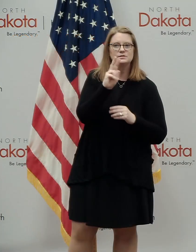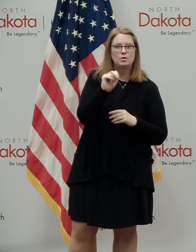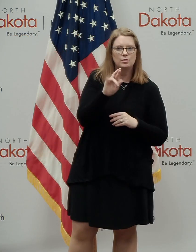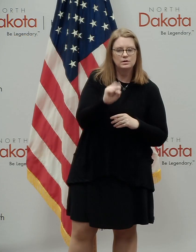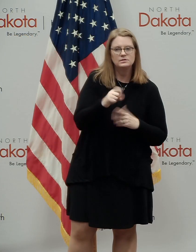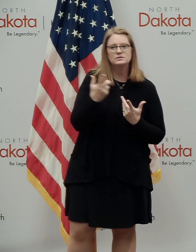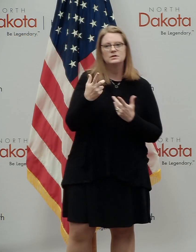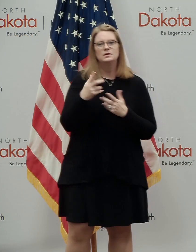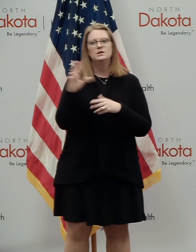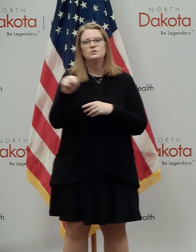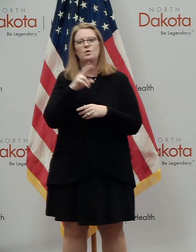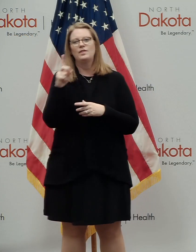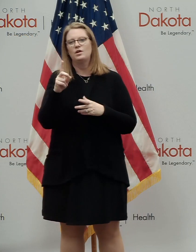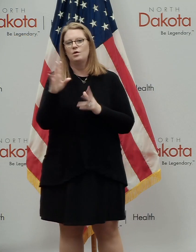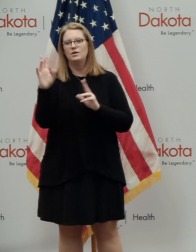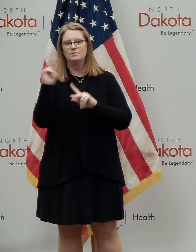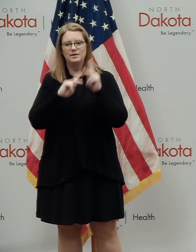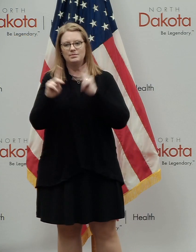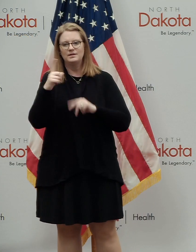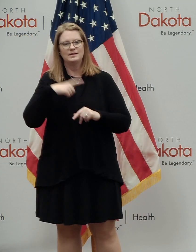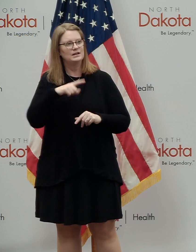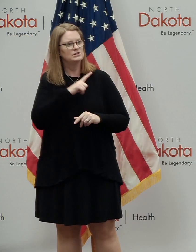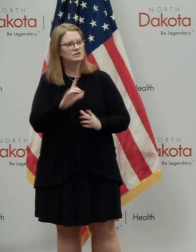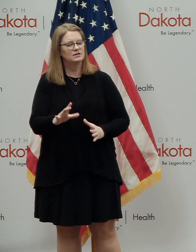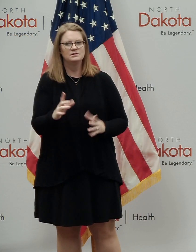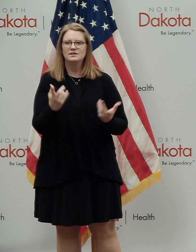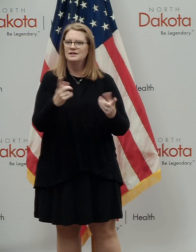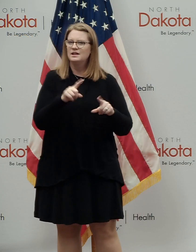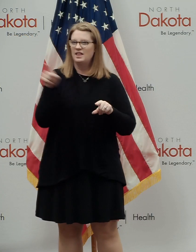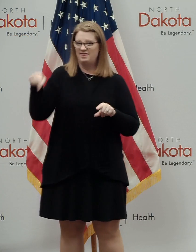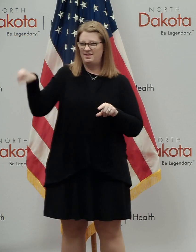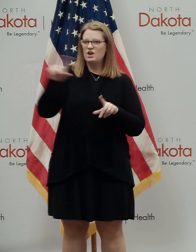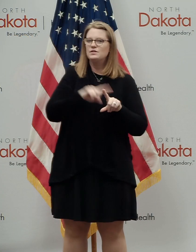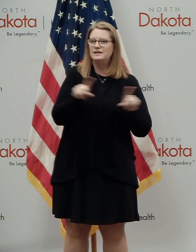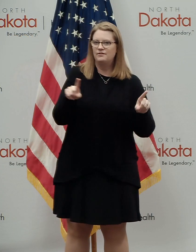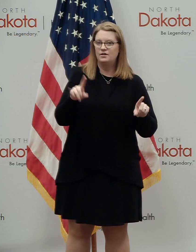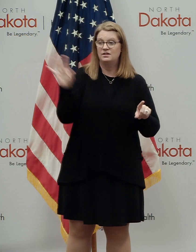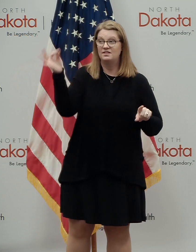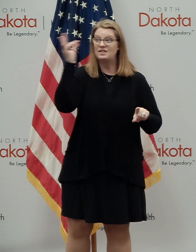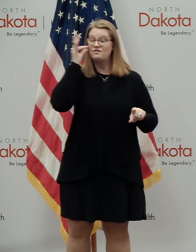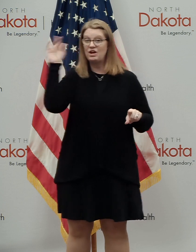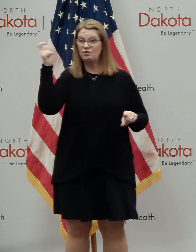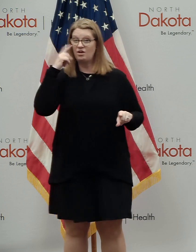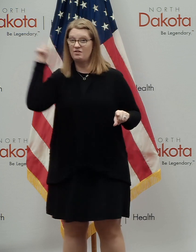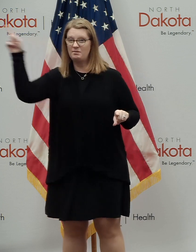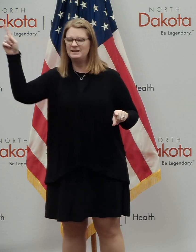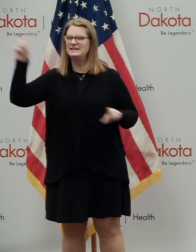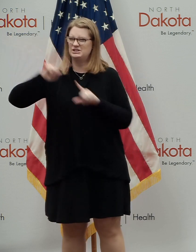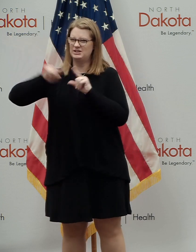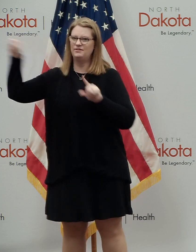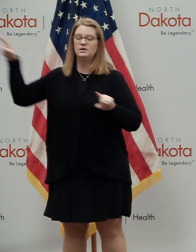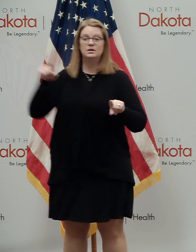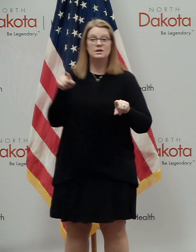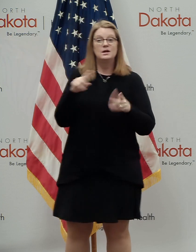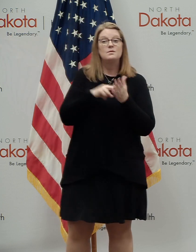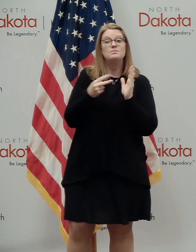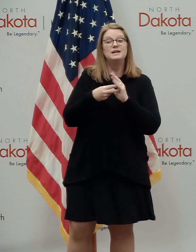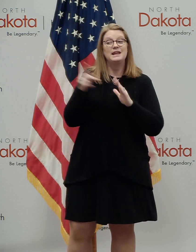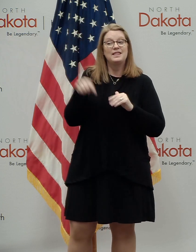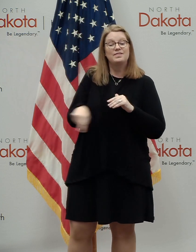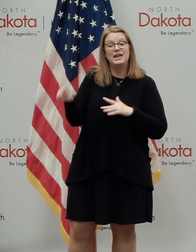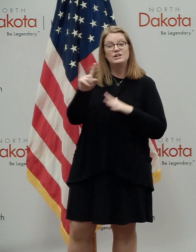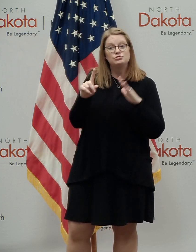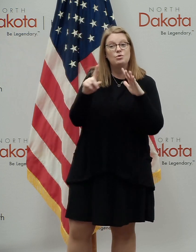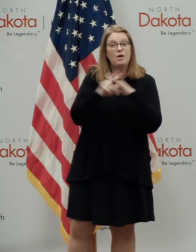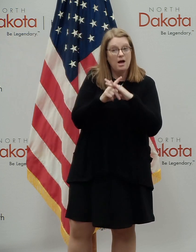Dakota's citizen legislators, unlike the federal government, they come to work every day and they care for all of you,